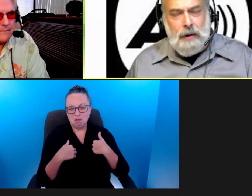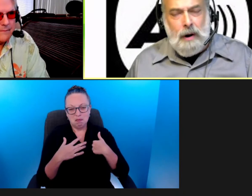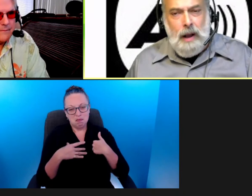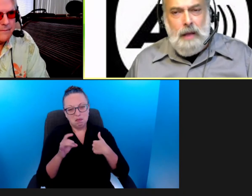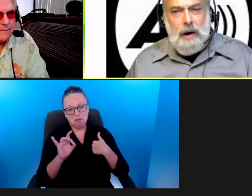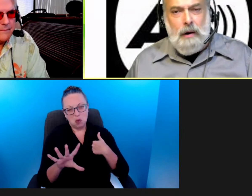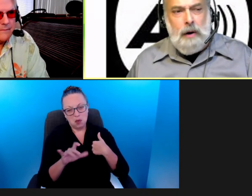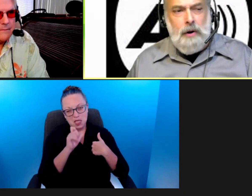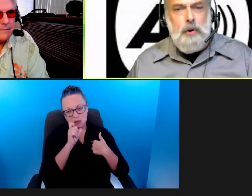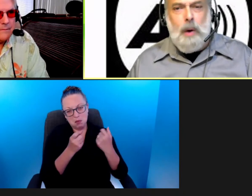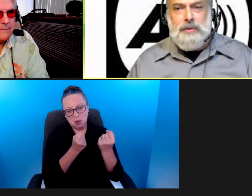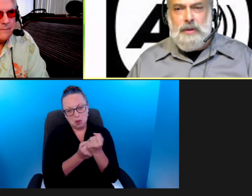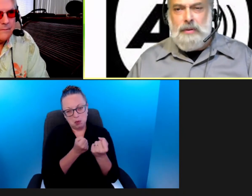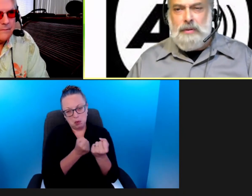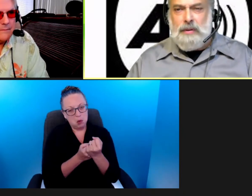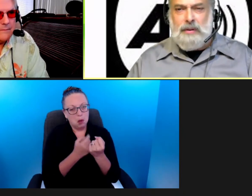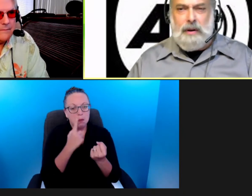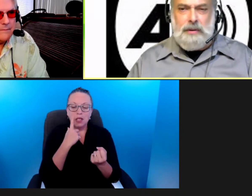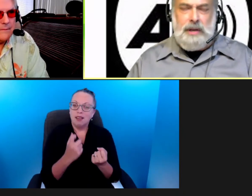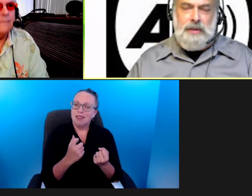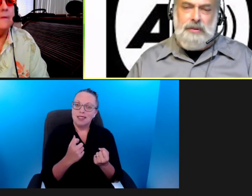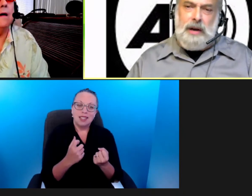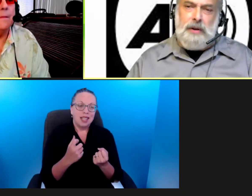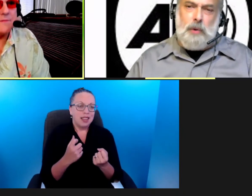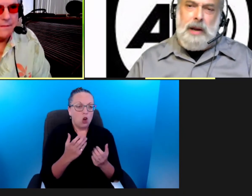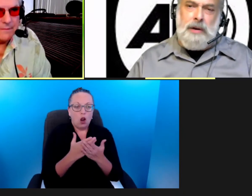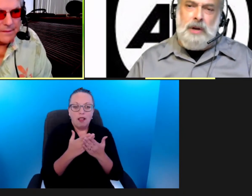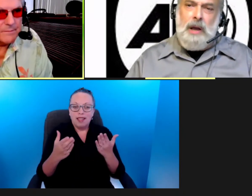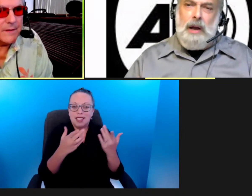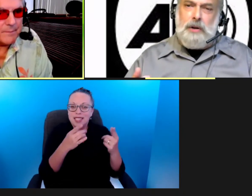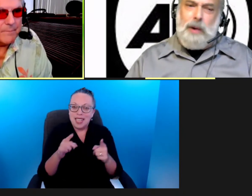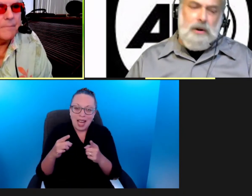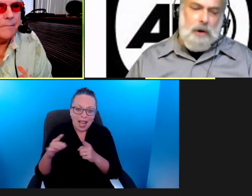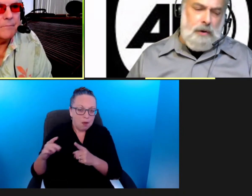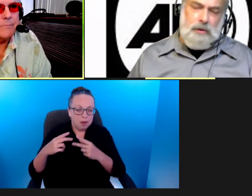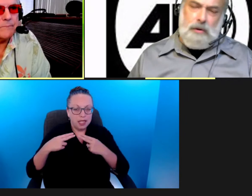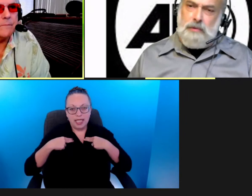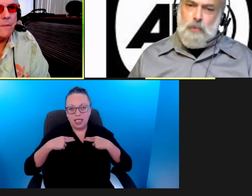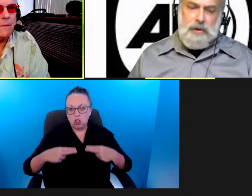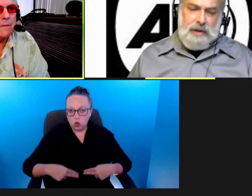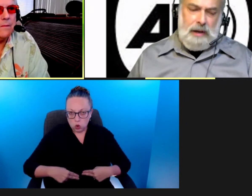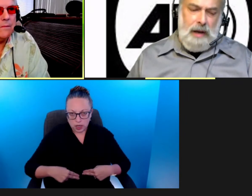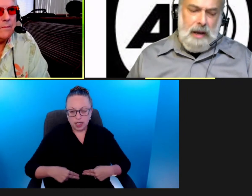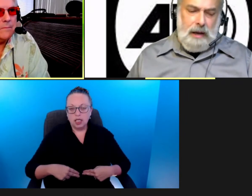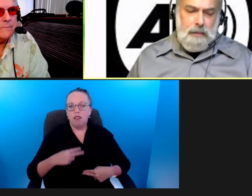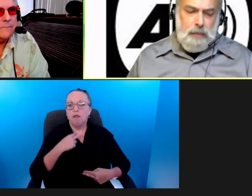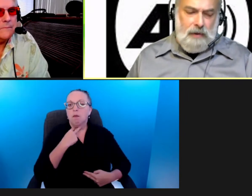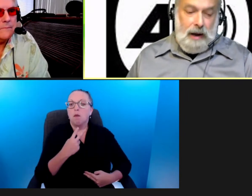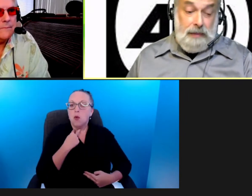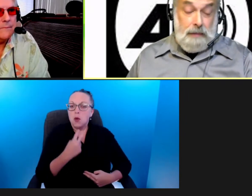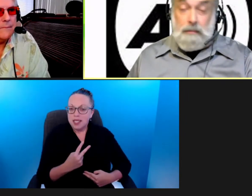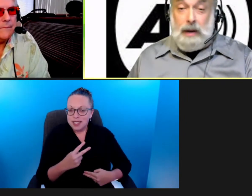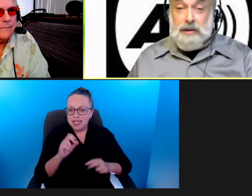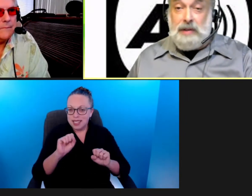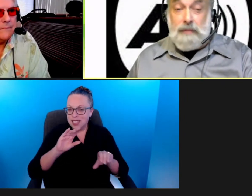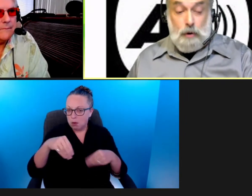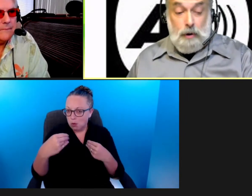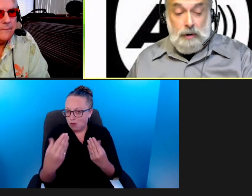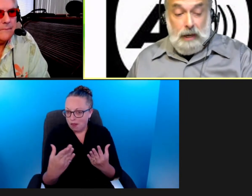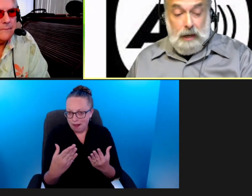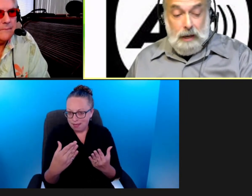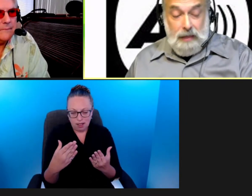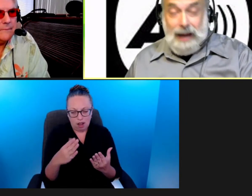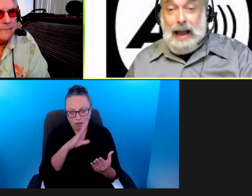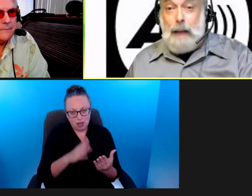think there are nuances and subtleties yeah, that absolutely. Yeah. a trained audio description voice talent can provide that I just haven't